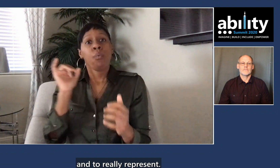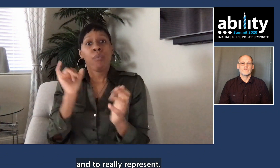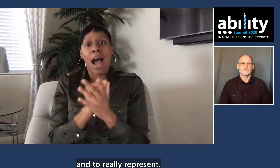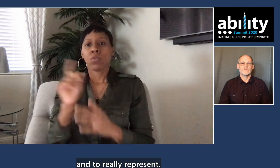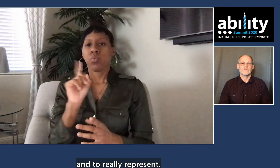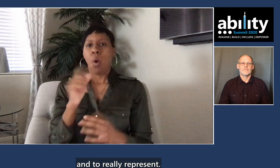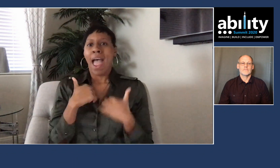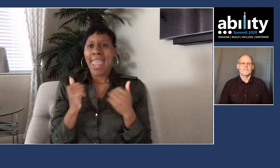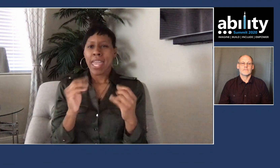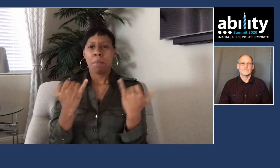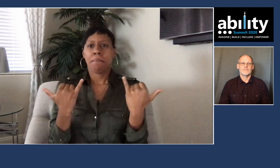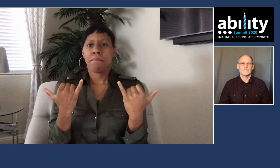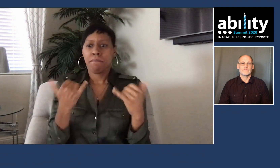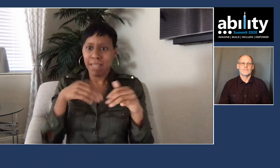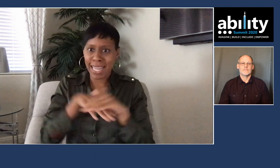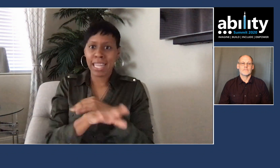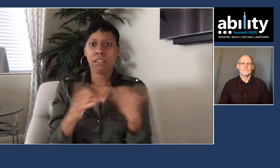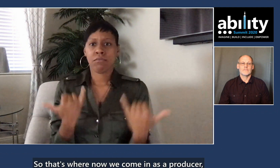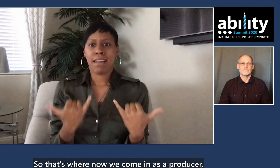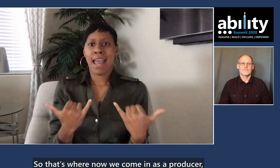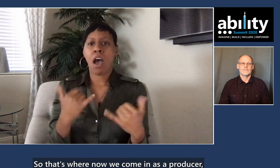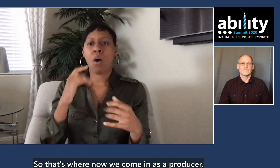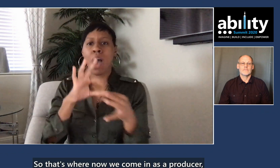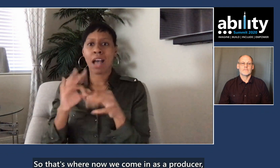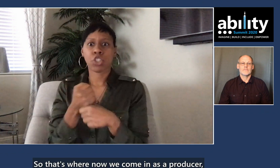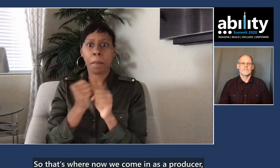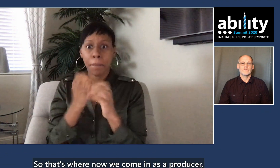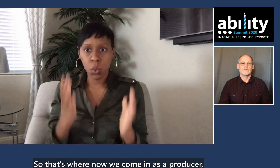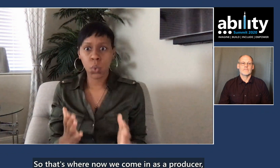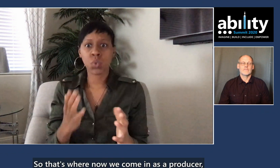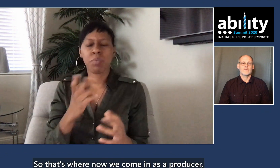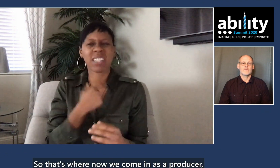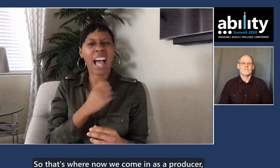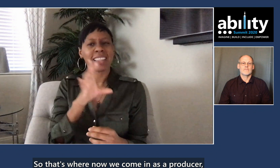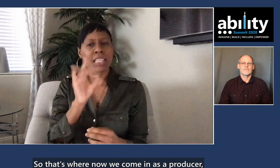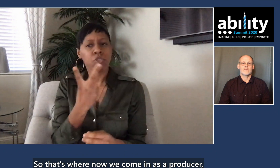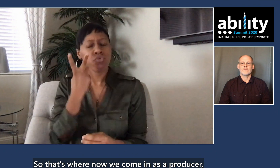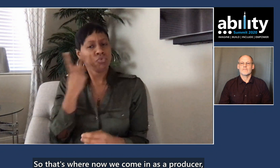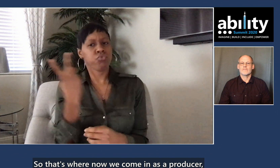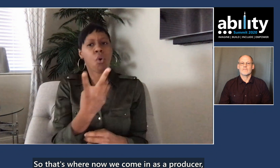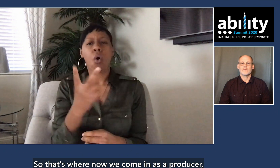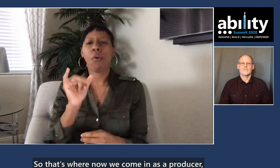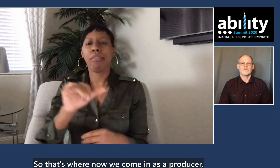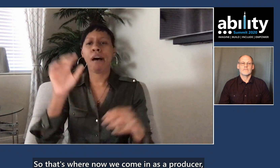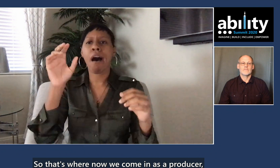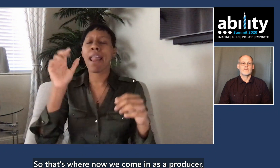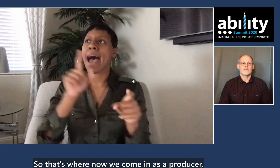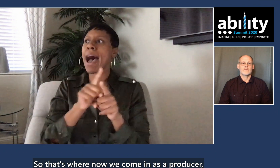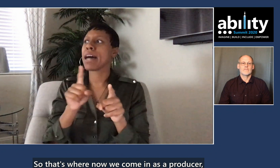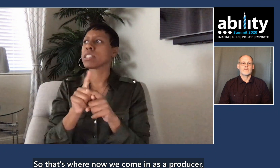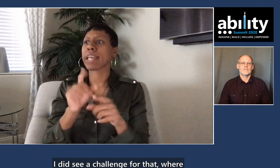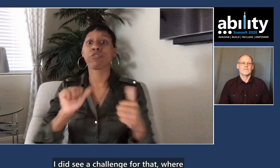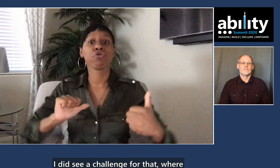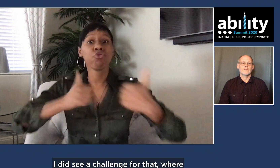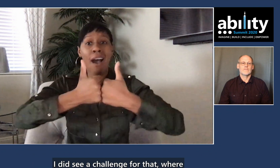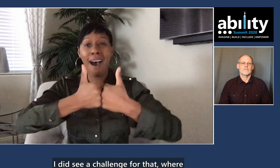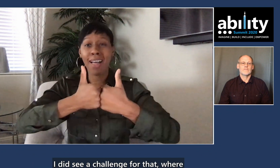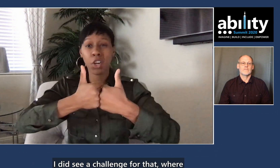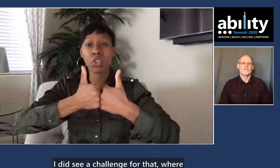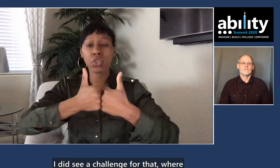represent. So that's where now we come in as a producer. I did